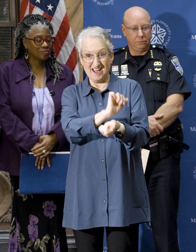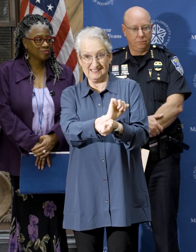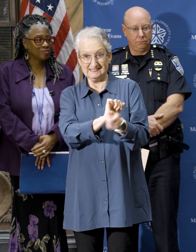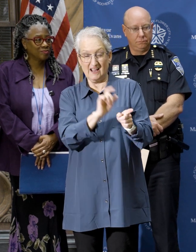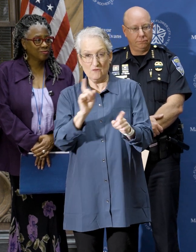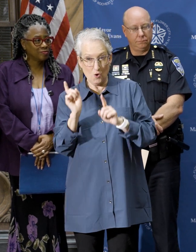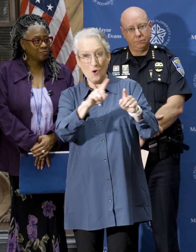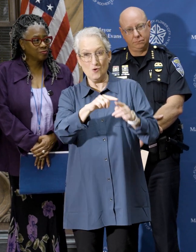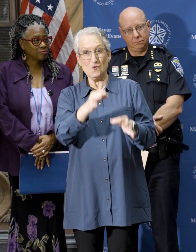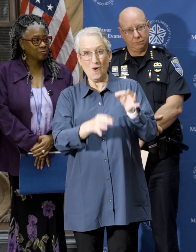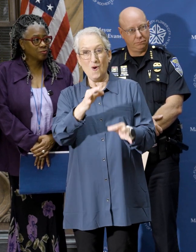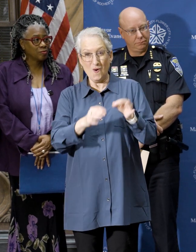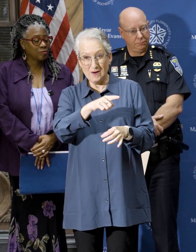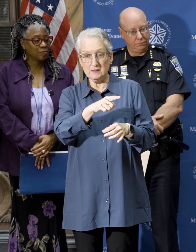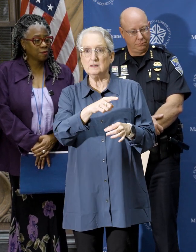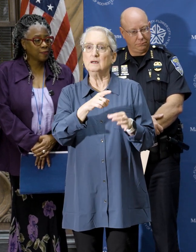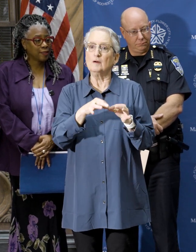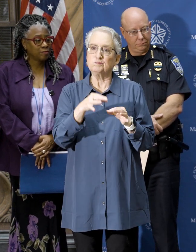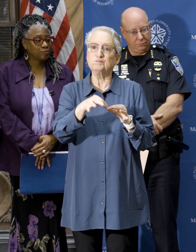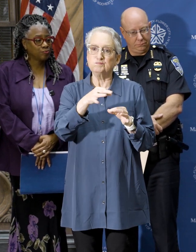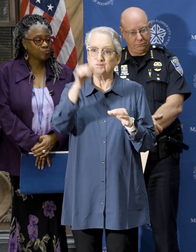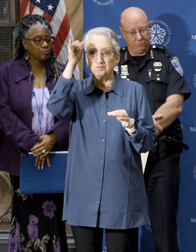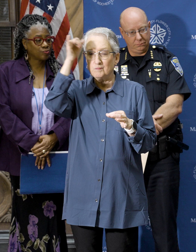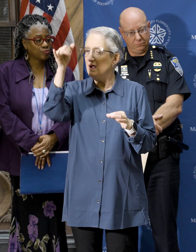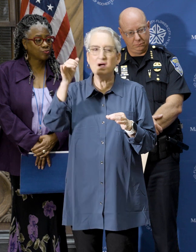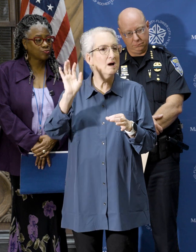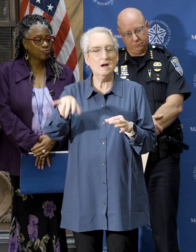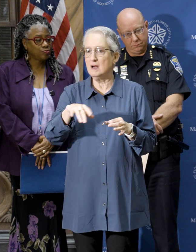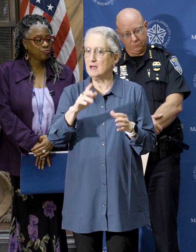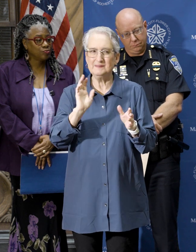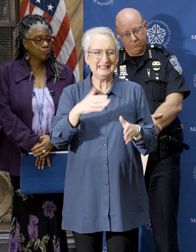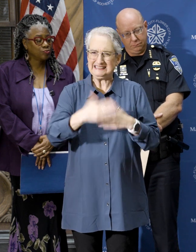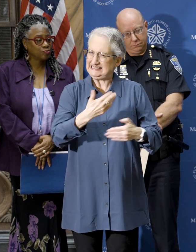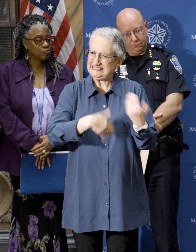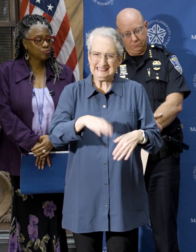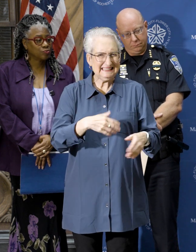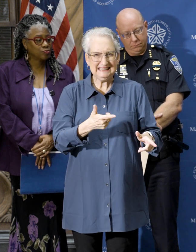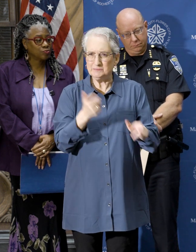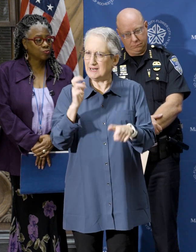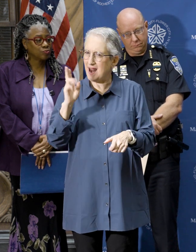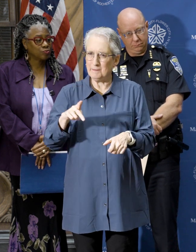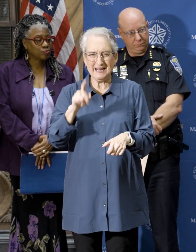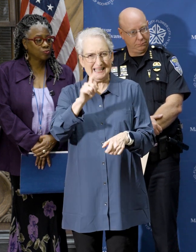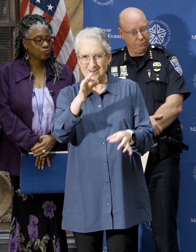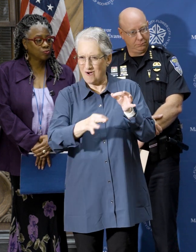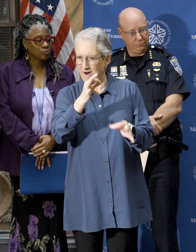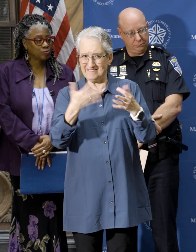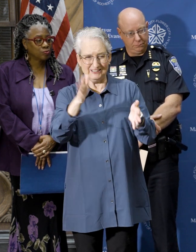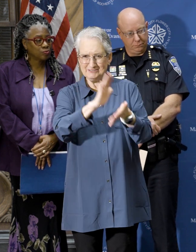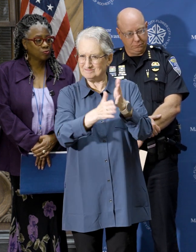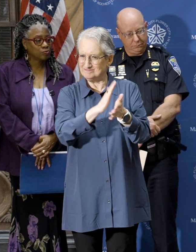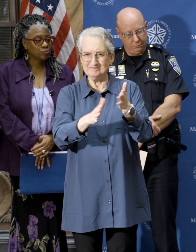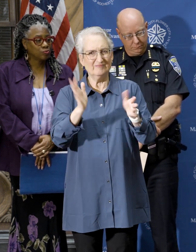conference. We would have even better numbers, I believe, if we were able to adjudicate cases related to criminal possession of a weapon. We're